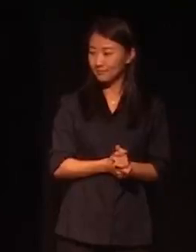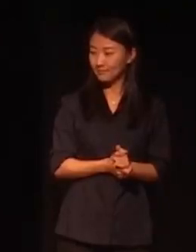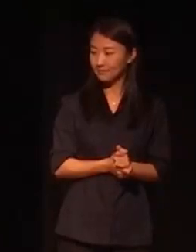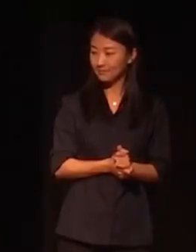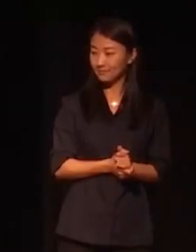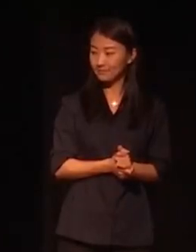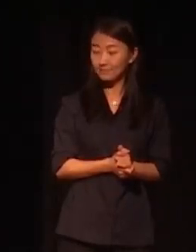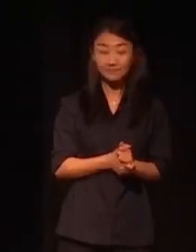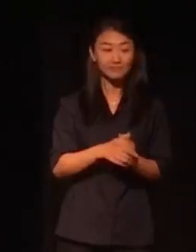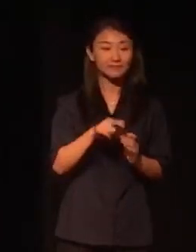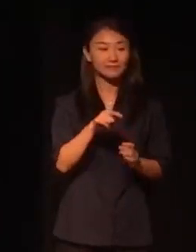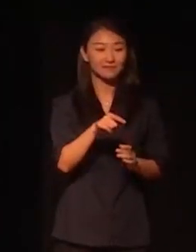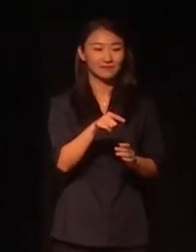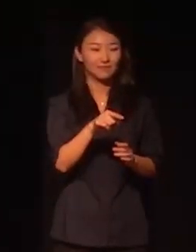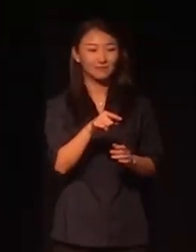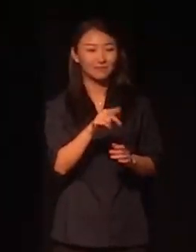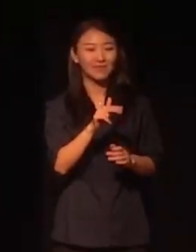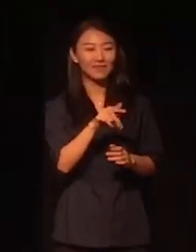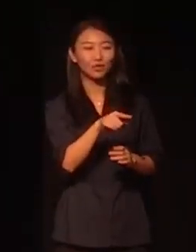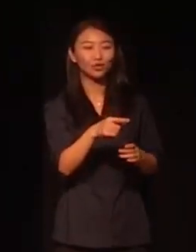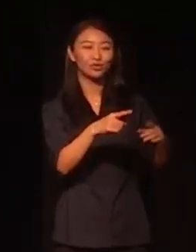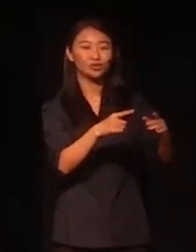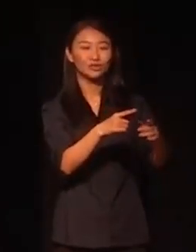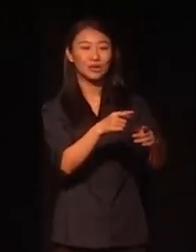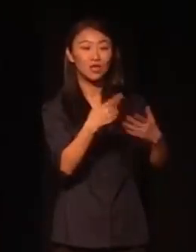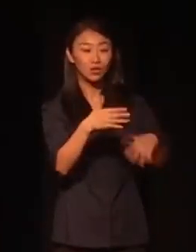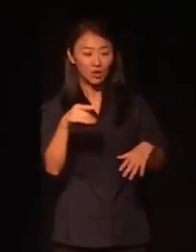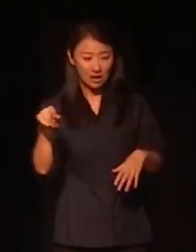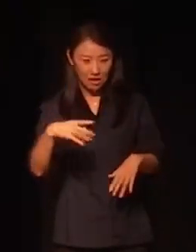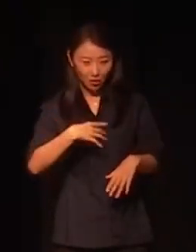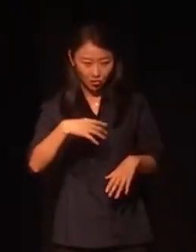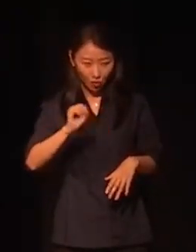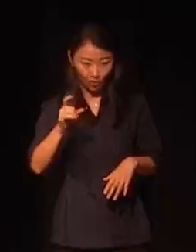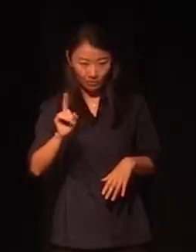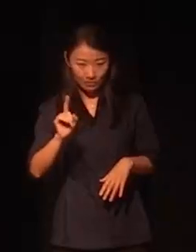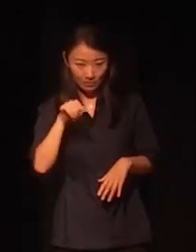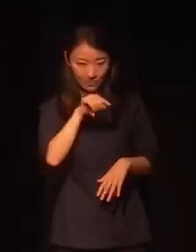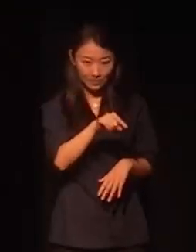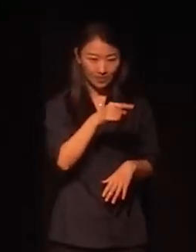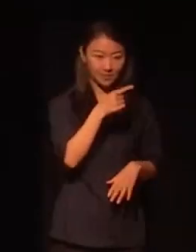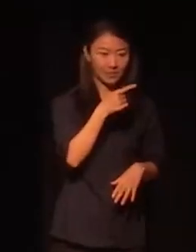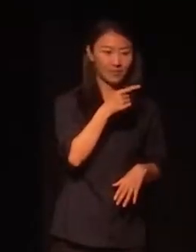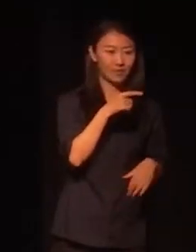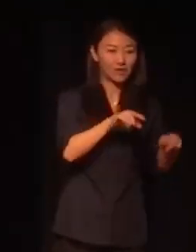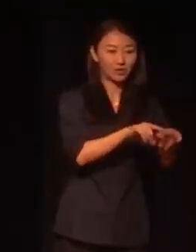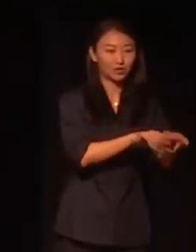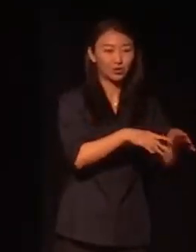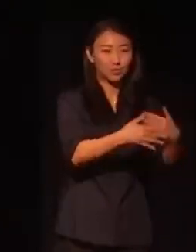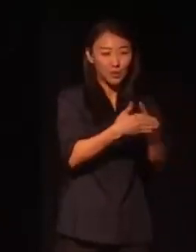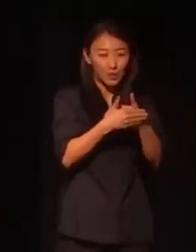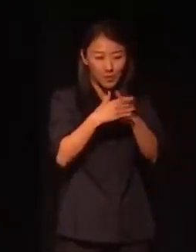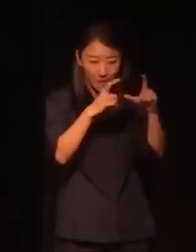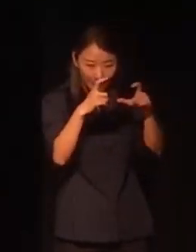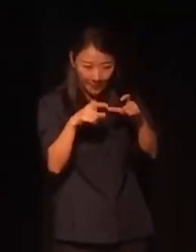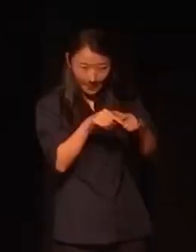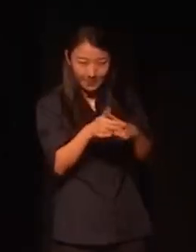Li Jin, okay? And then we also use what we call ear-piercing terms to describe food in